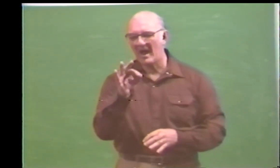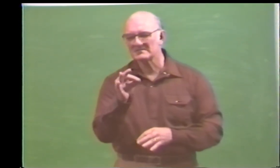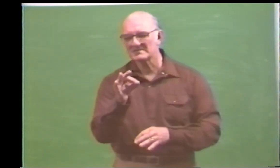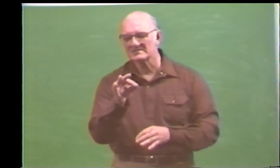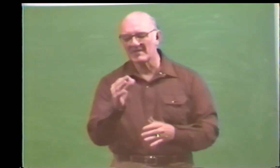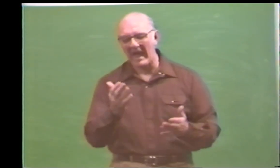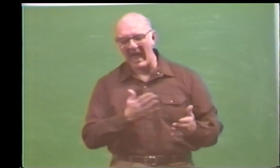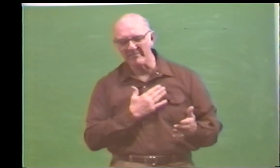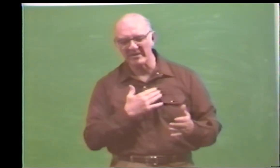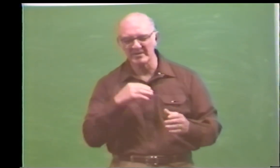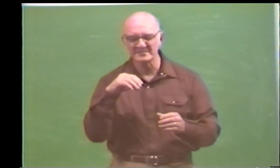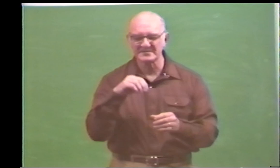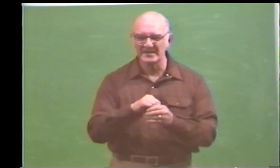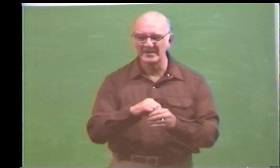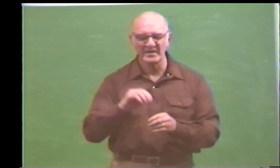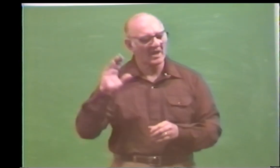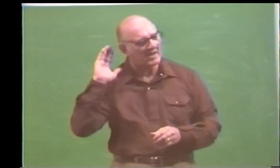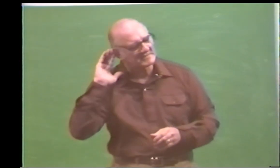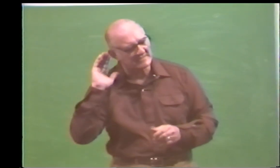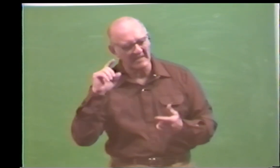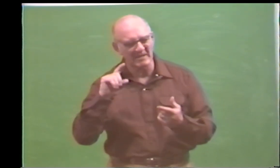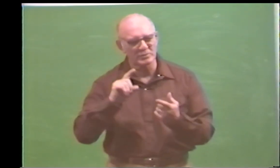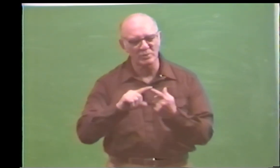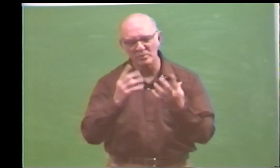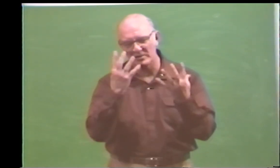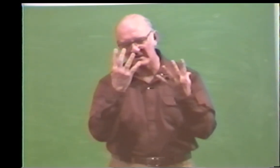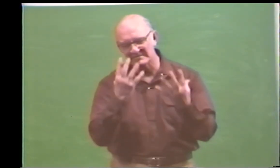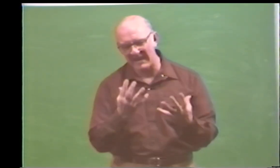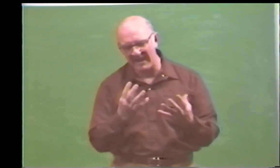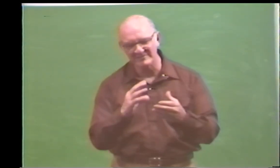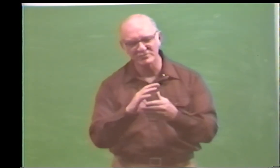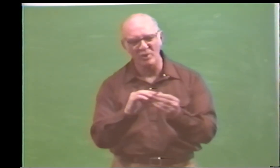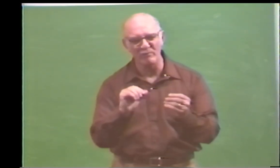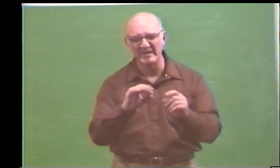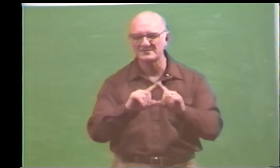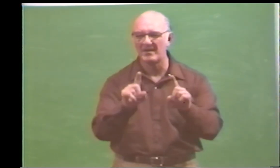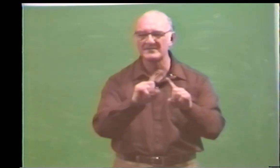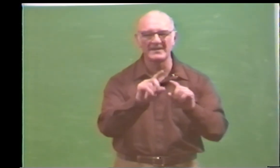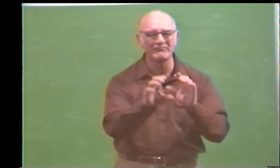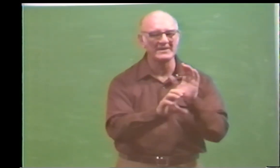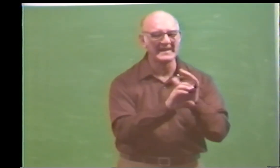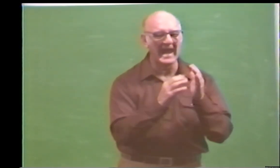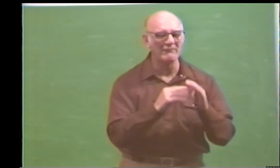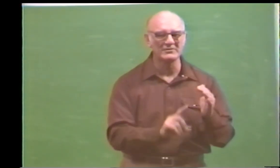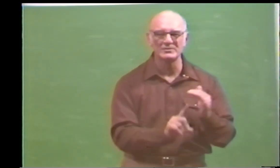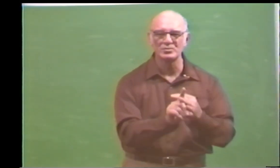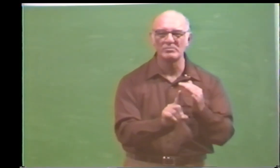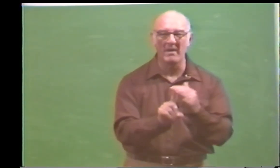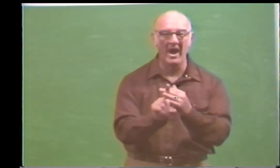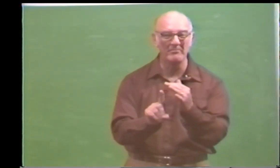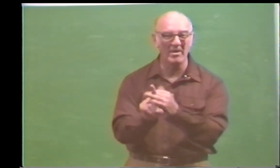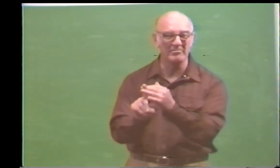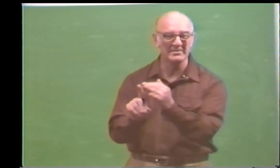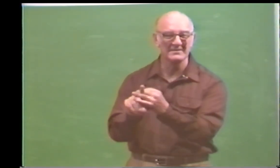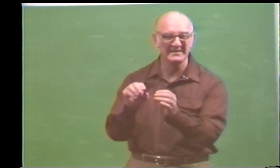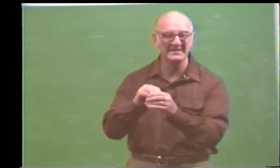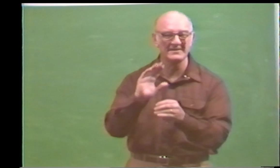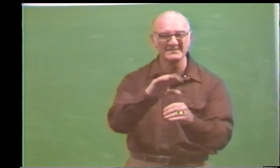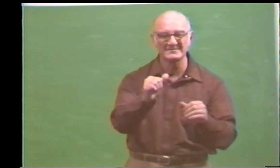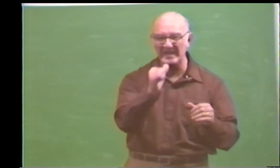finds happiness in listening to the sad stories of different characters who pop up in his